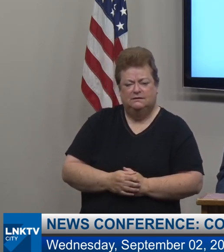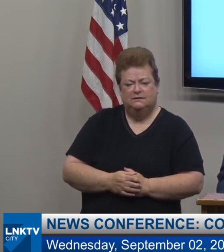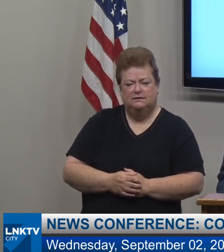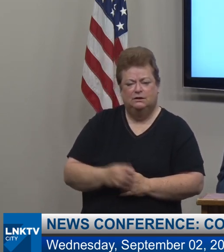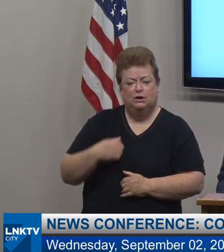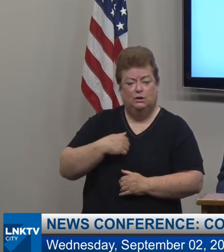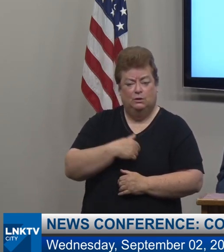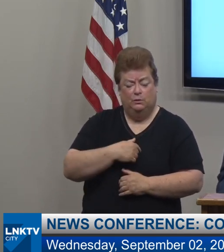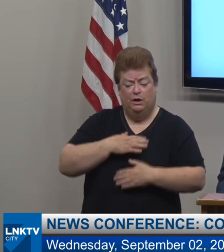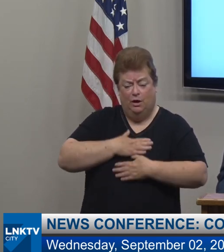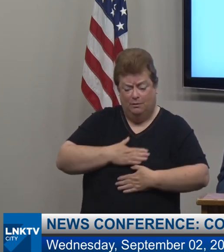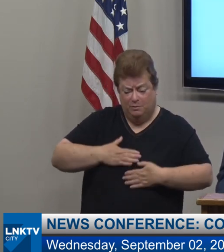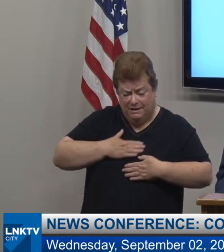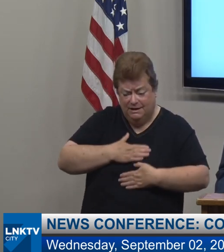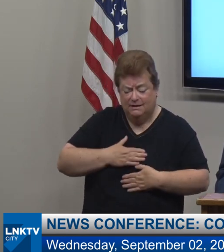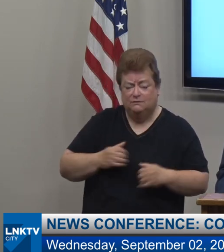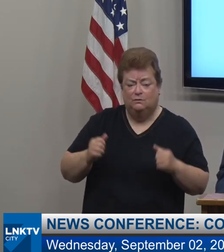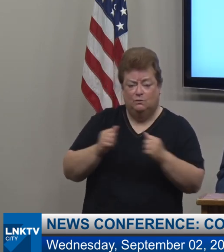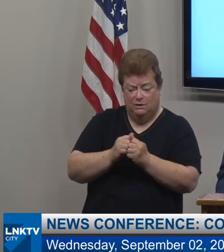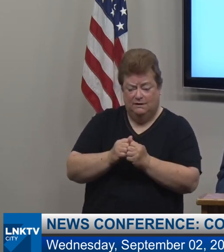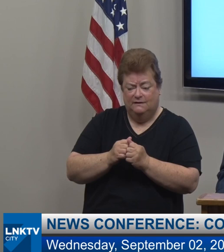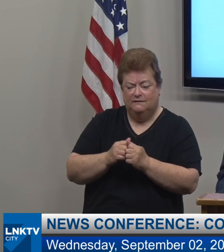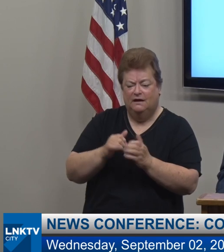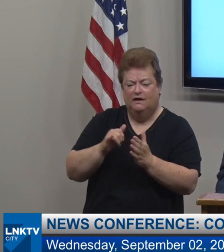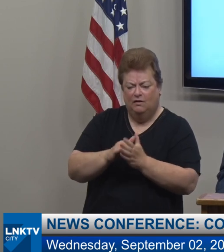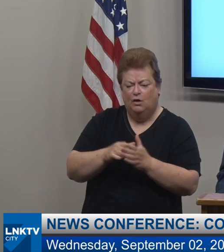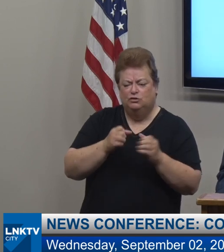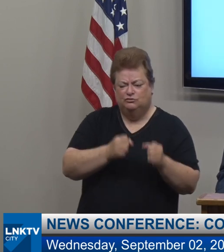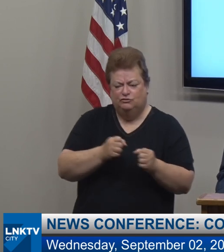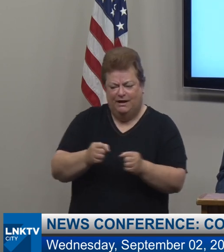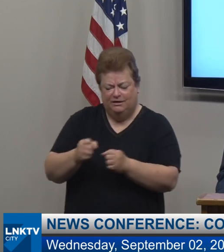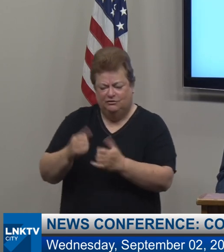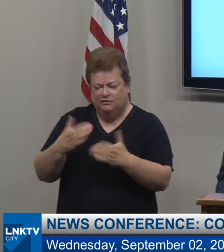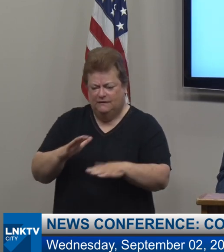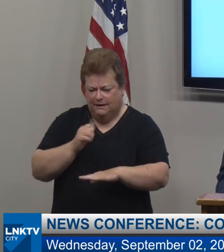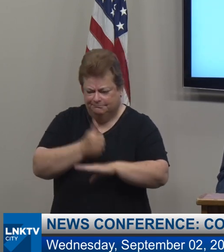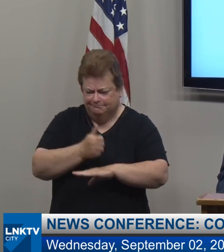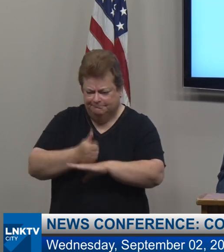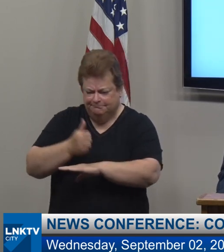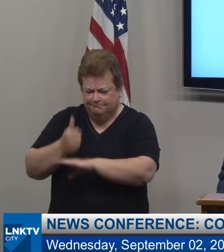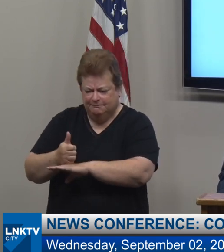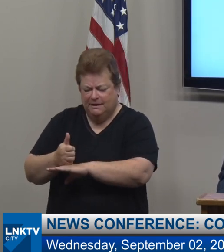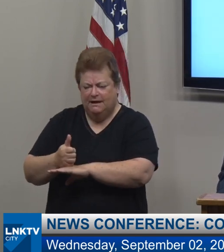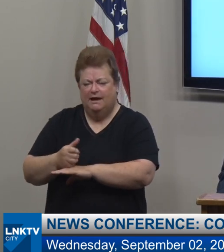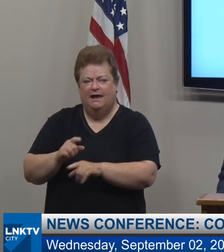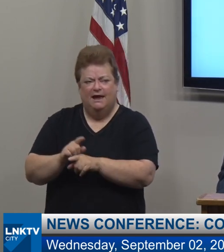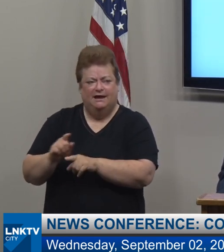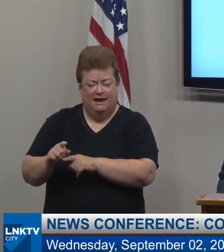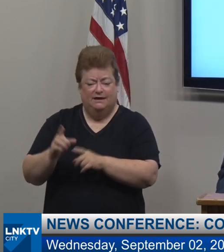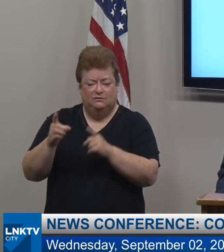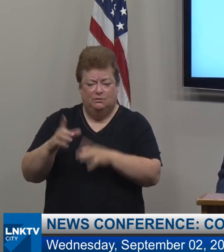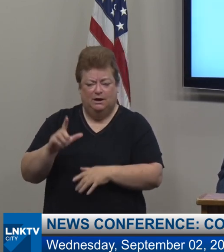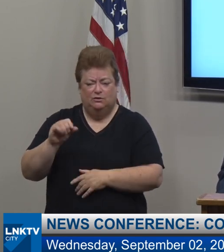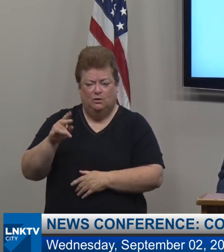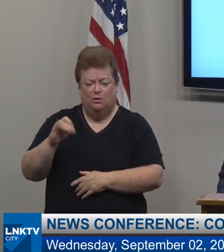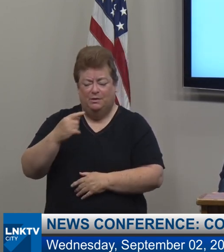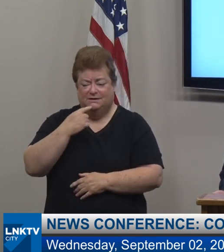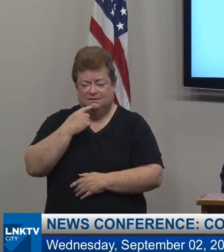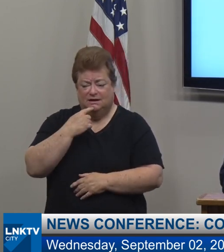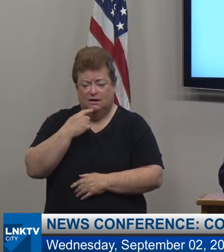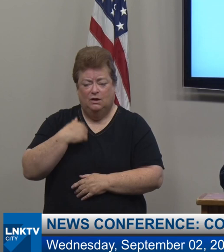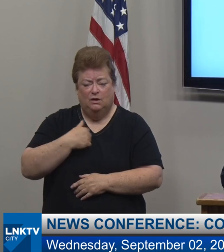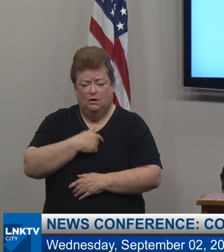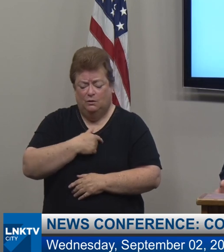So we are pleased with the strategies that have been put in place. And as Director Lopez said, we have had